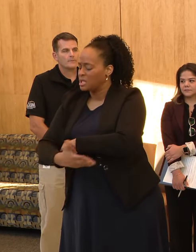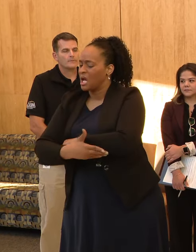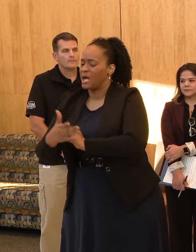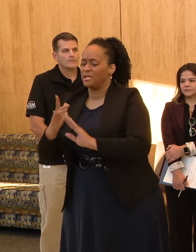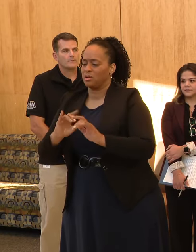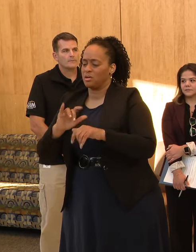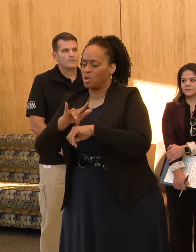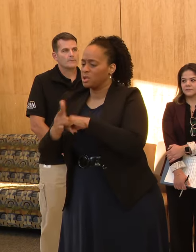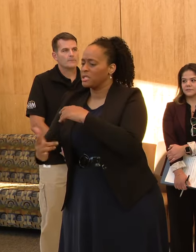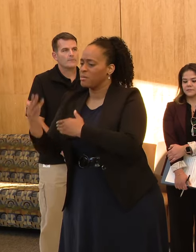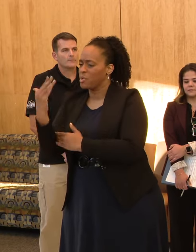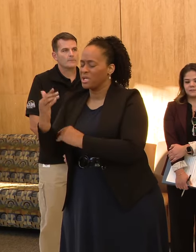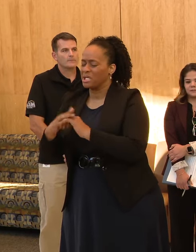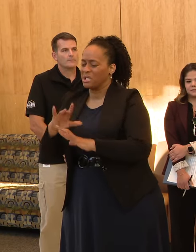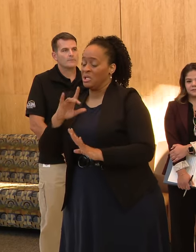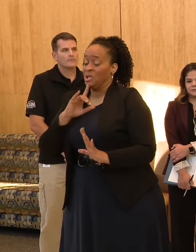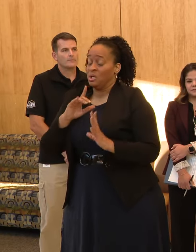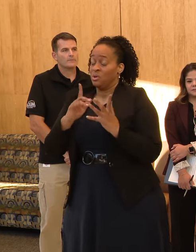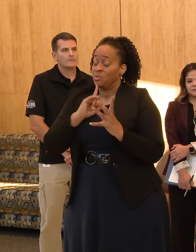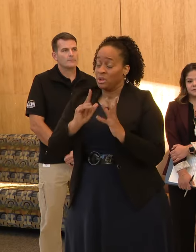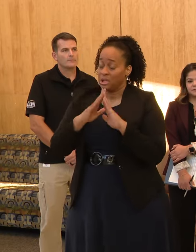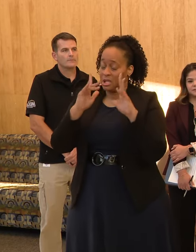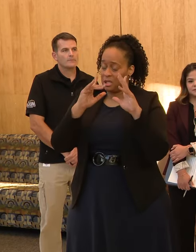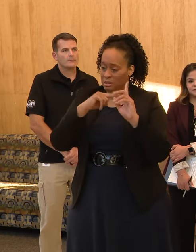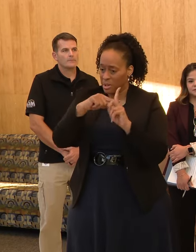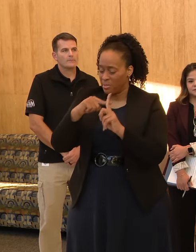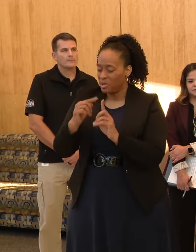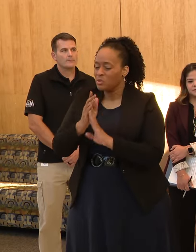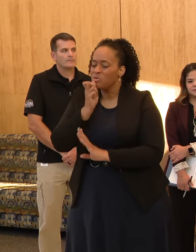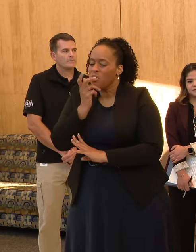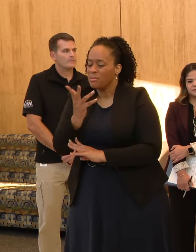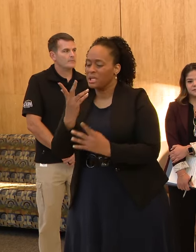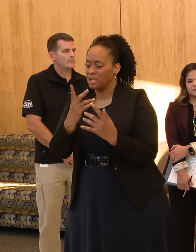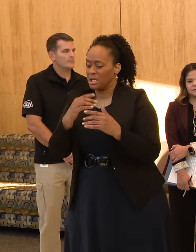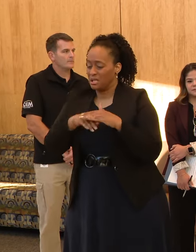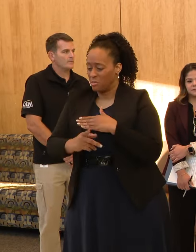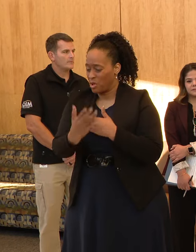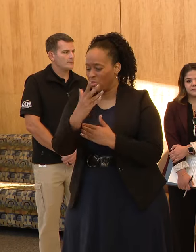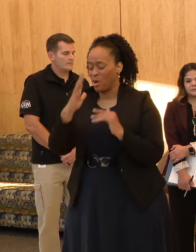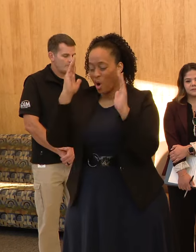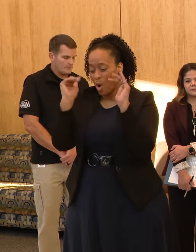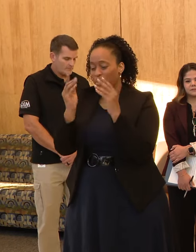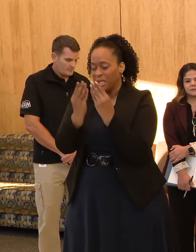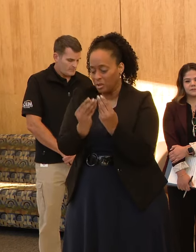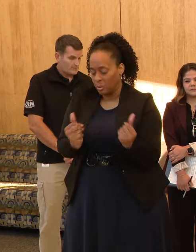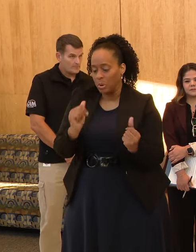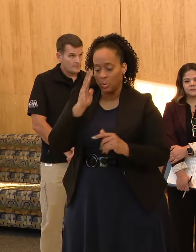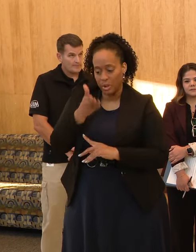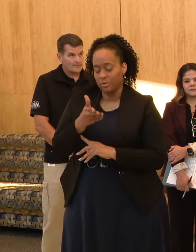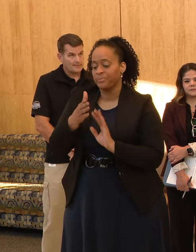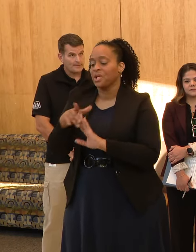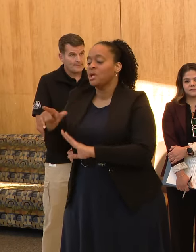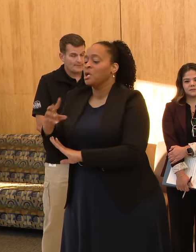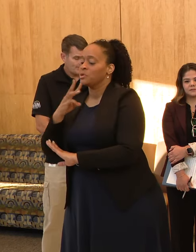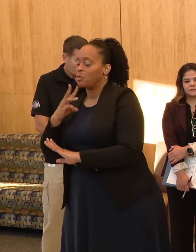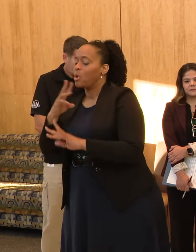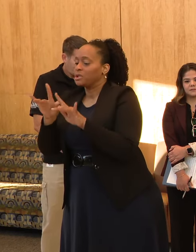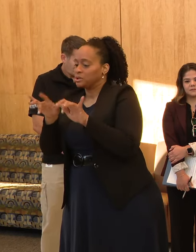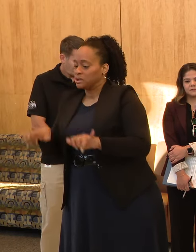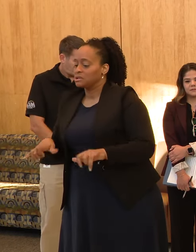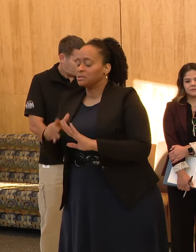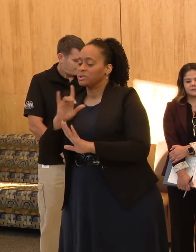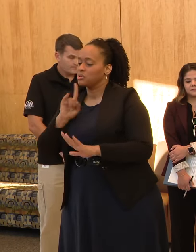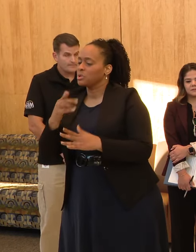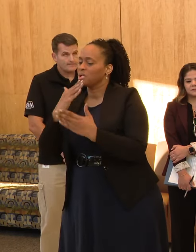We're very optimistic that with warming tomorrow that we'll start to see a lot of that clear up. The water system's done really well throughout